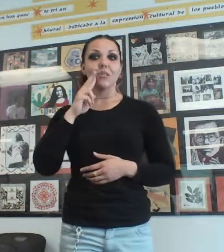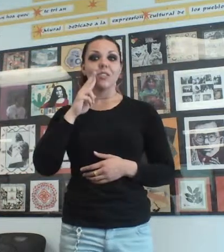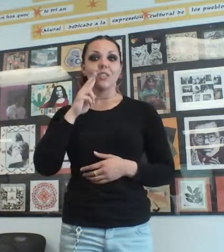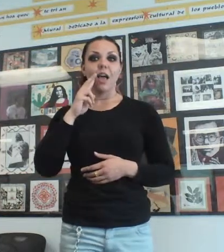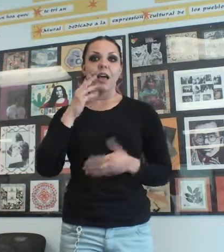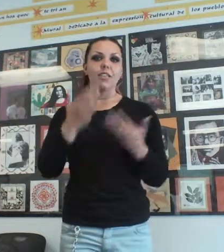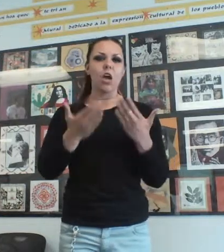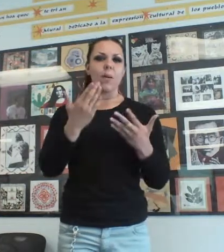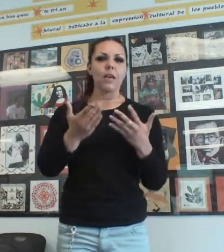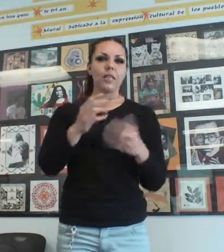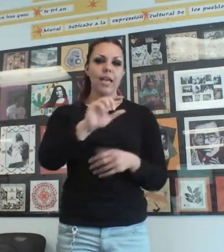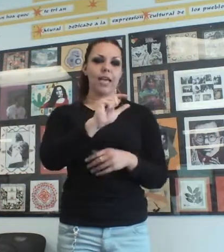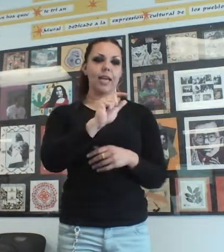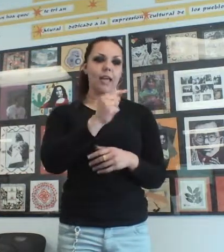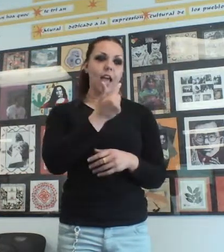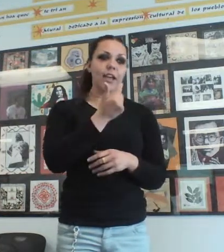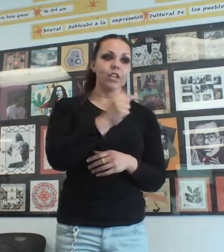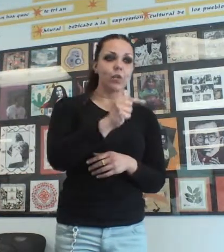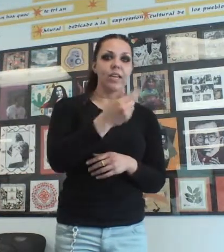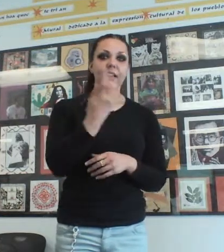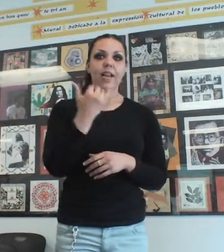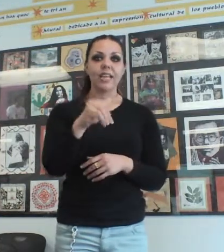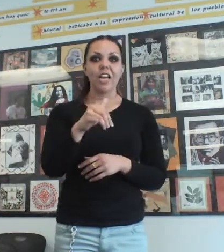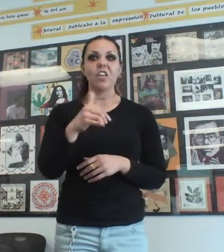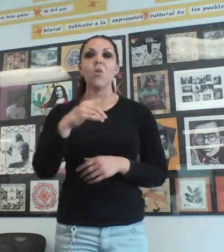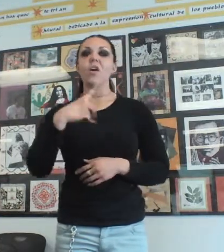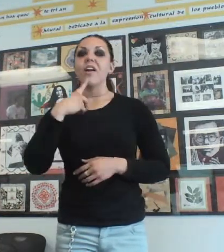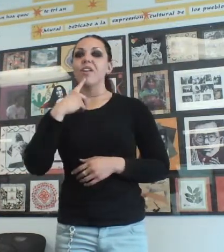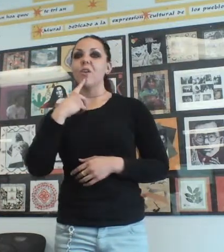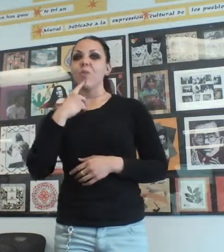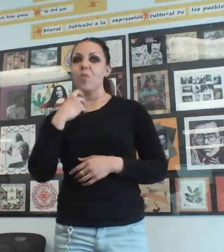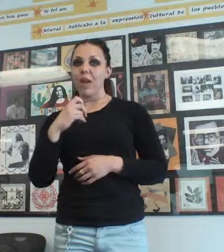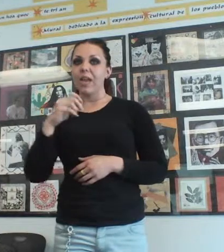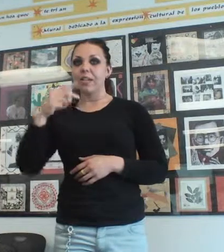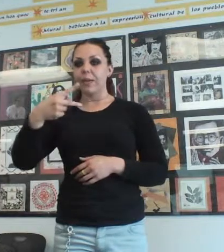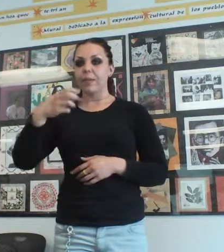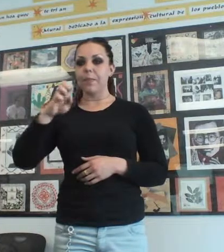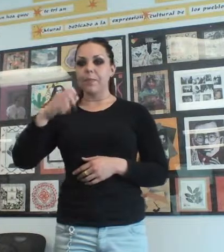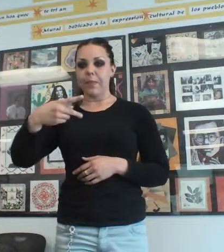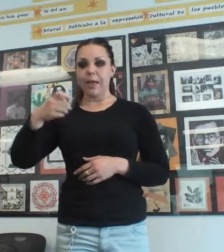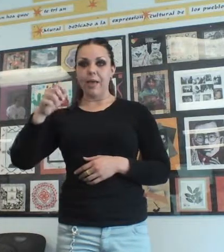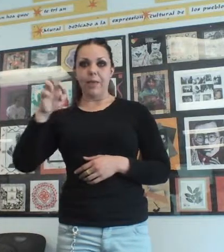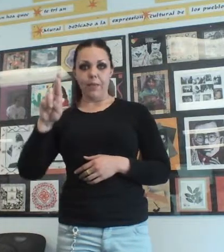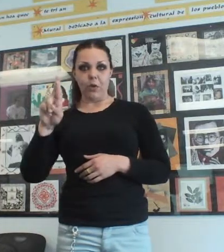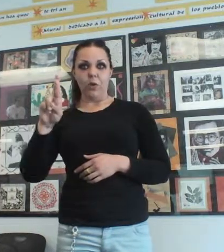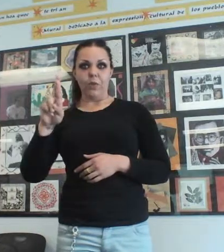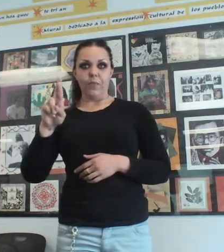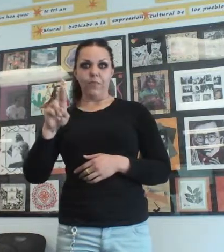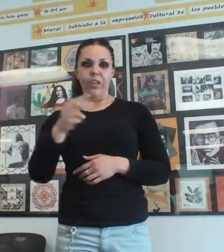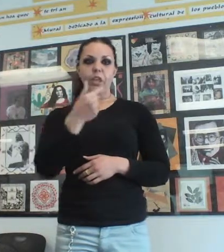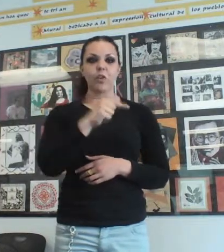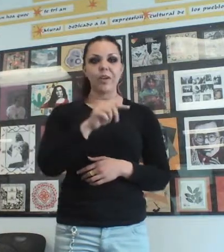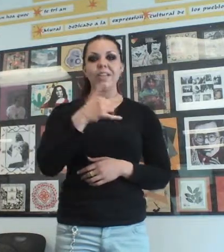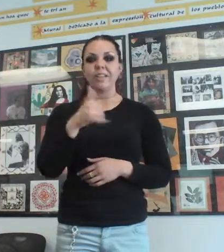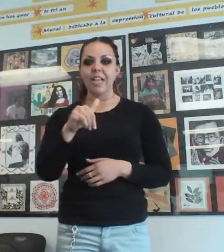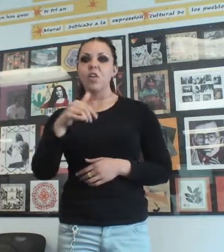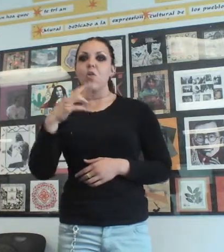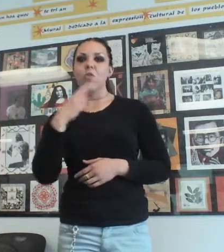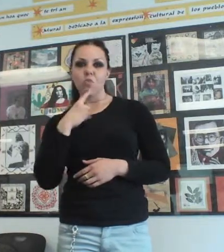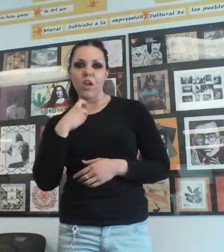a yellow, and a red pepper because I like making it very, very colorful. So green, yellow, and red, probably one of each is all I need.